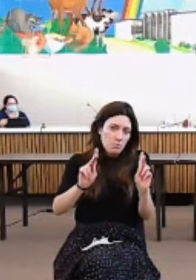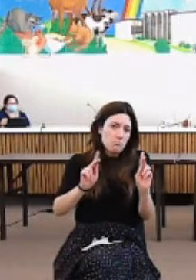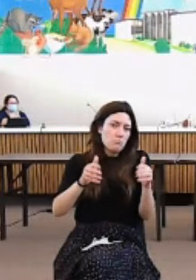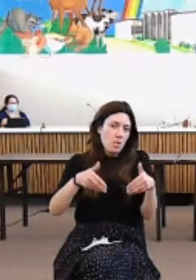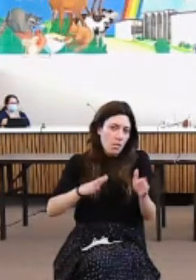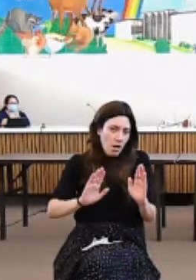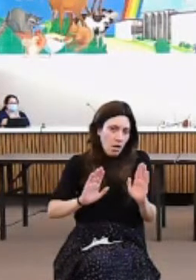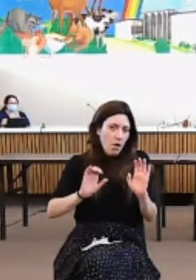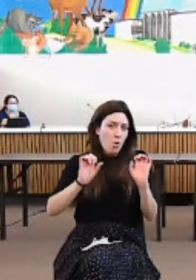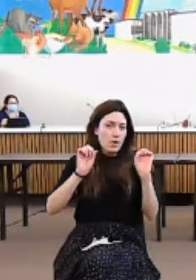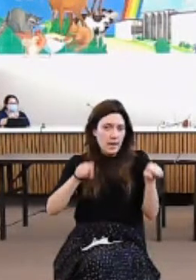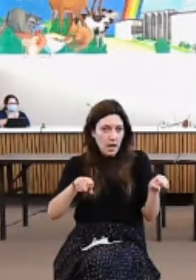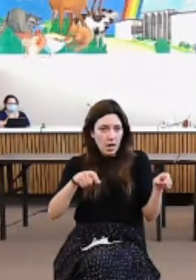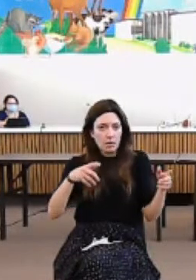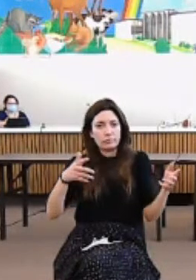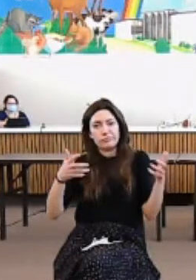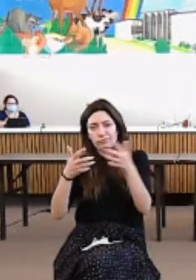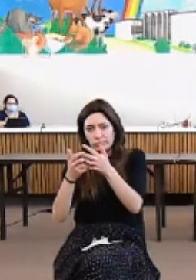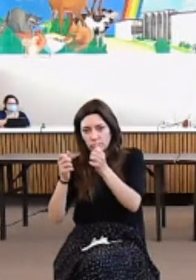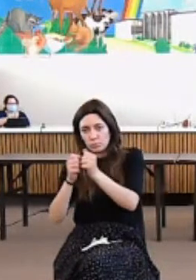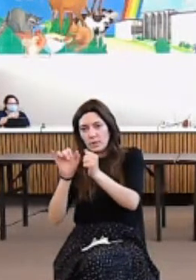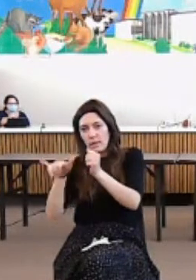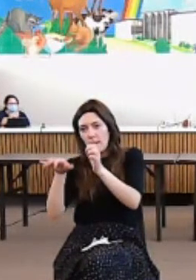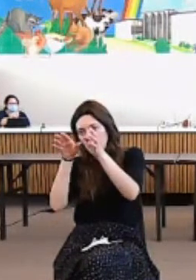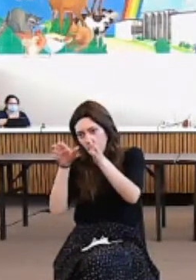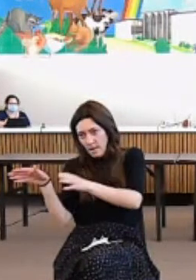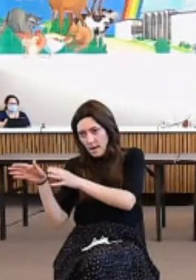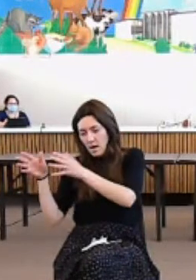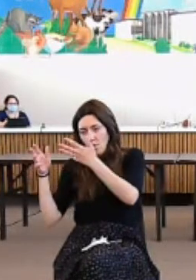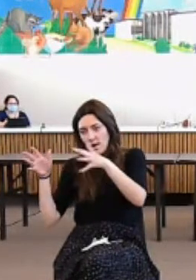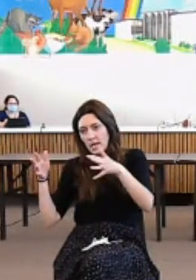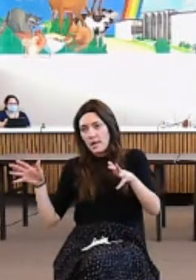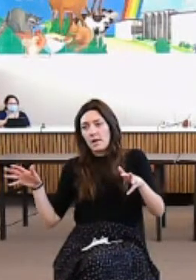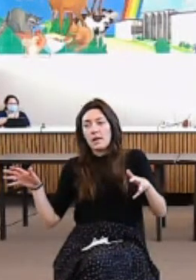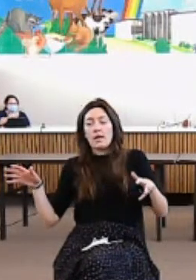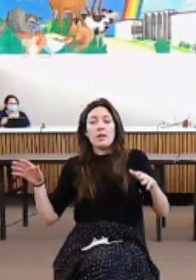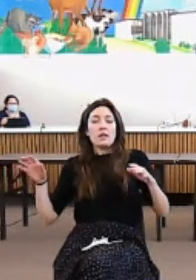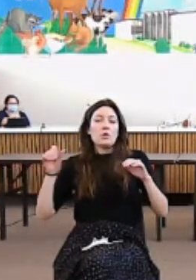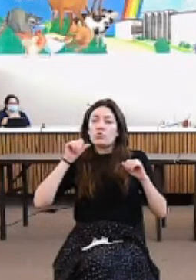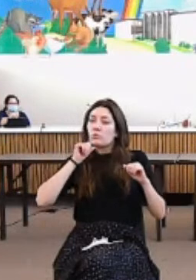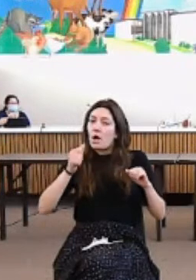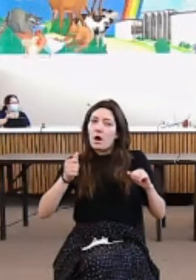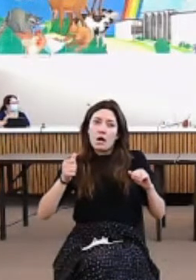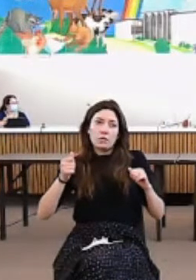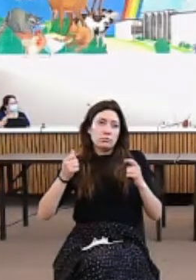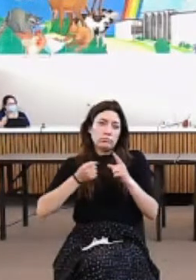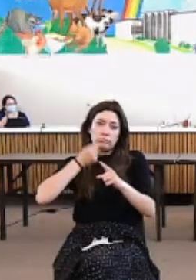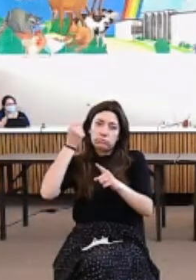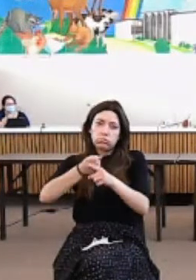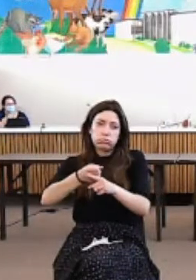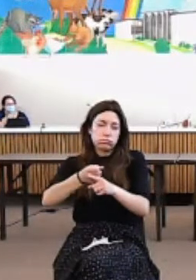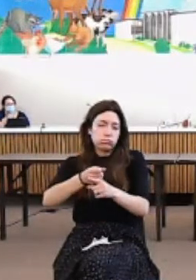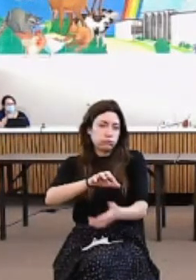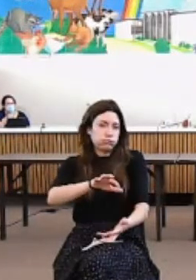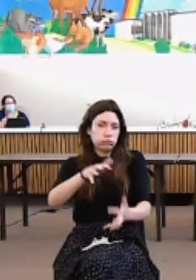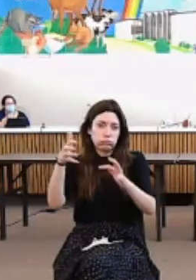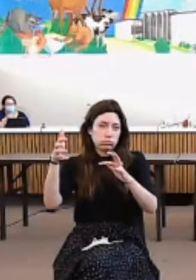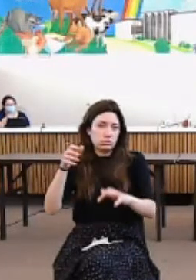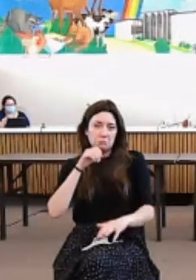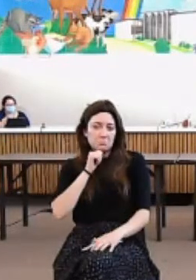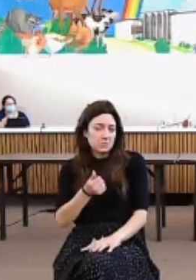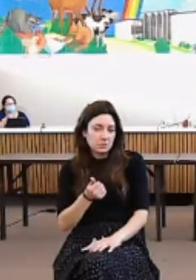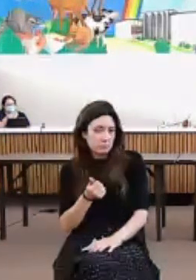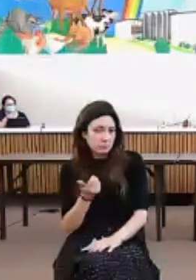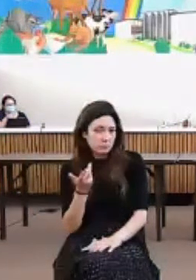comprehensive plan. There's no significant impacts. Again, it's the same use,